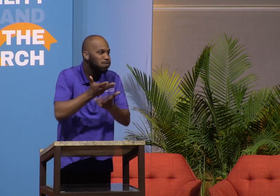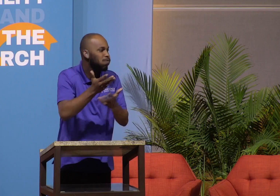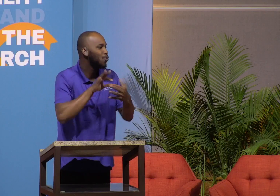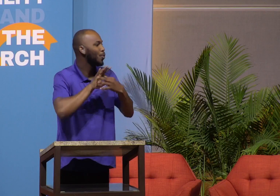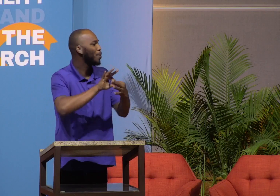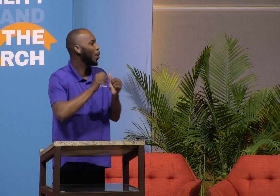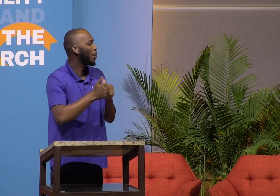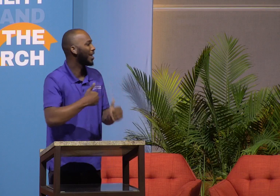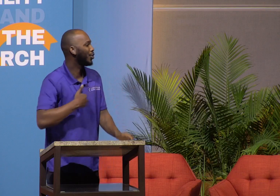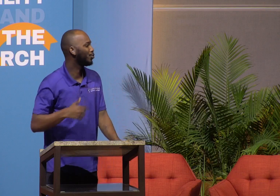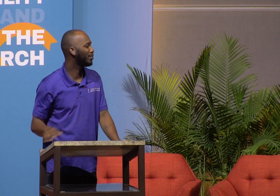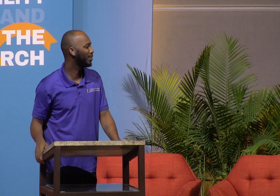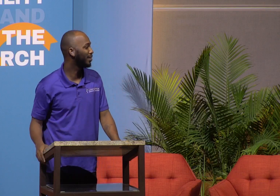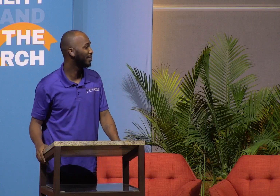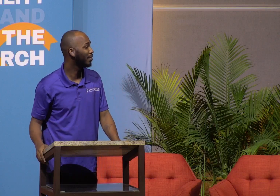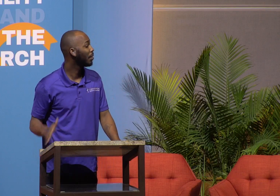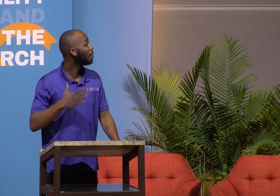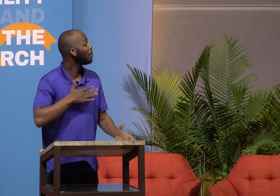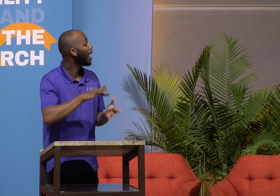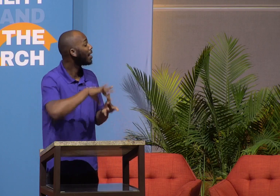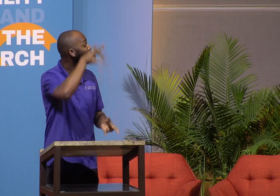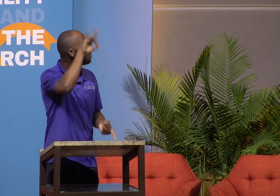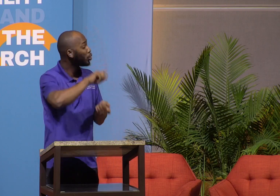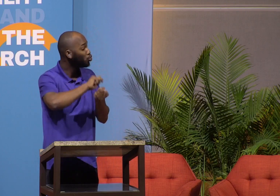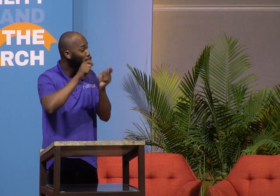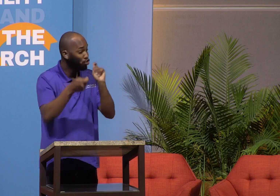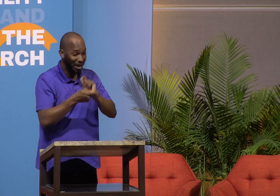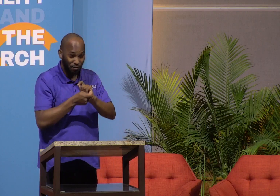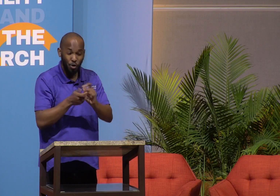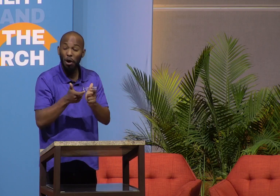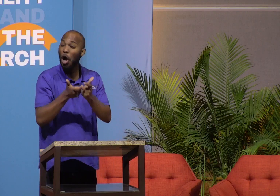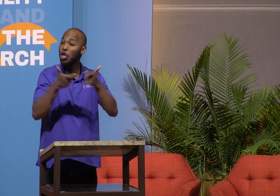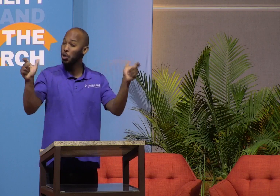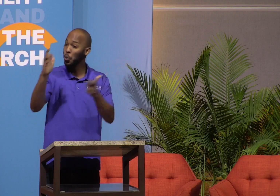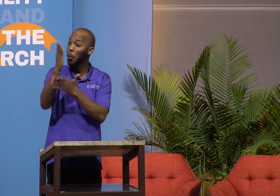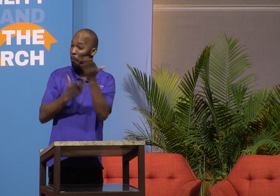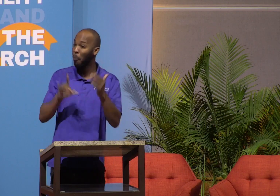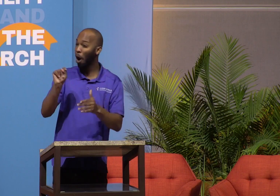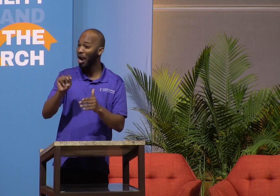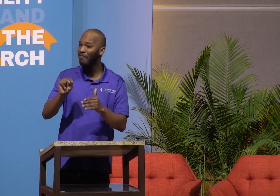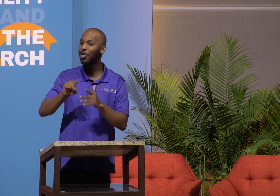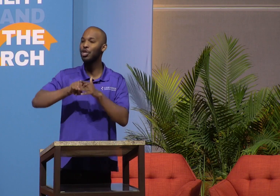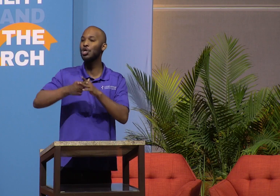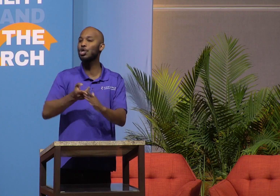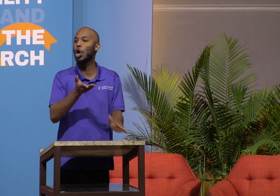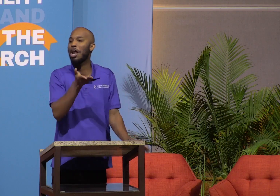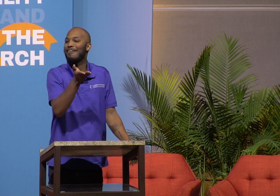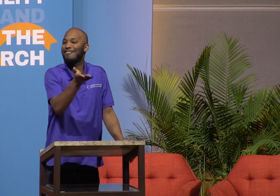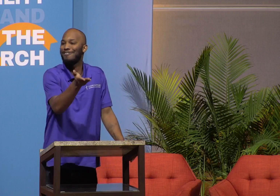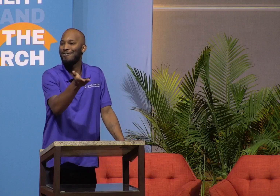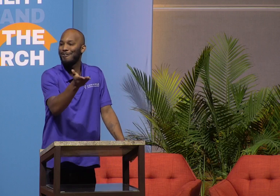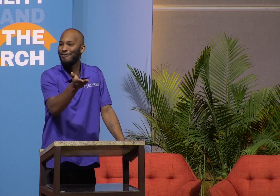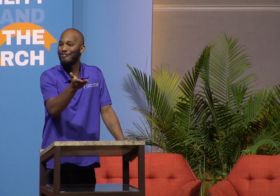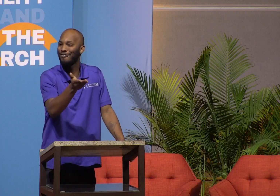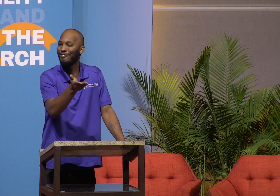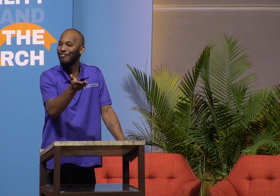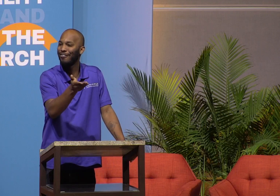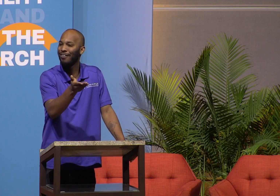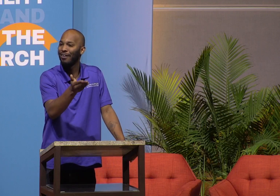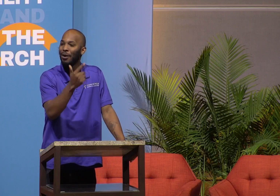I was involved with membership, the more the congregation started to learn sign language, so I could feel that spiritual transformation, because I